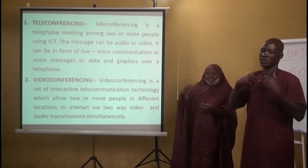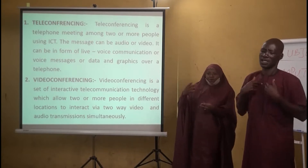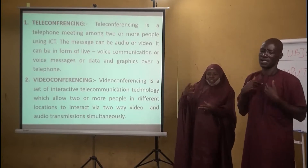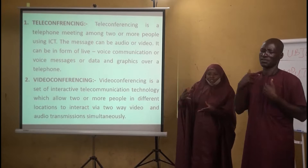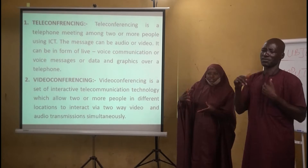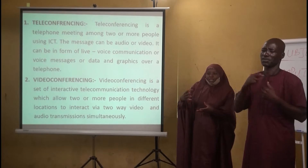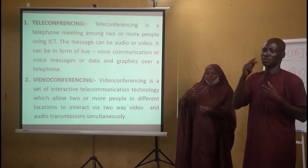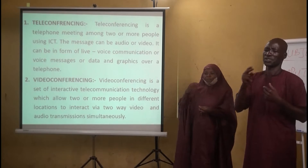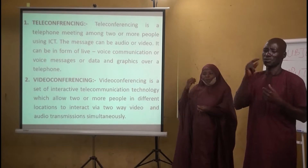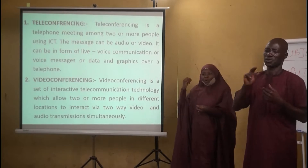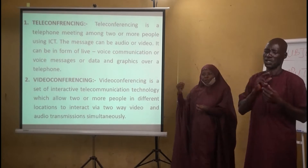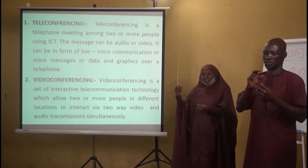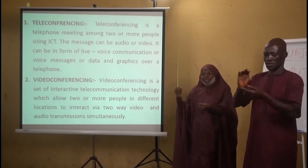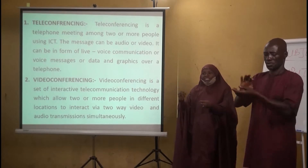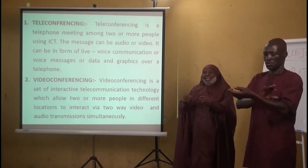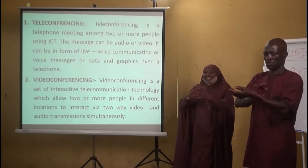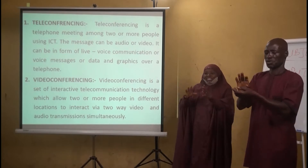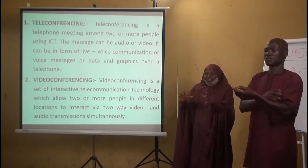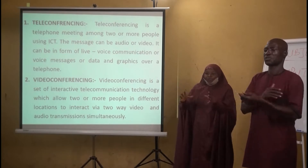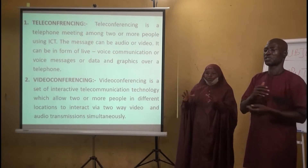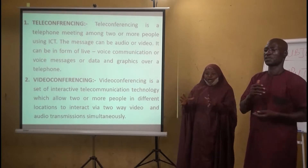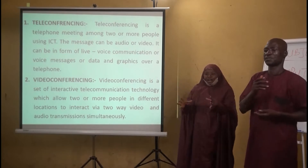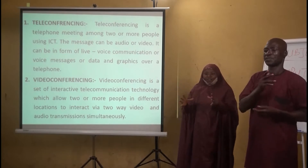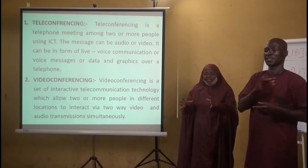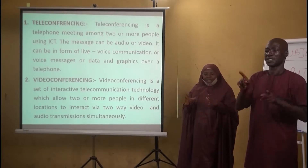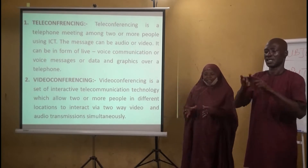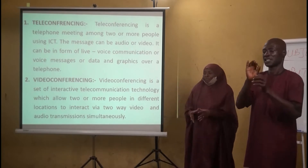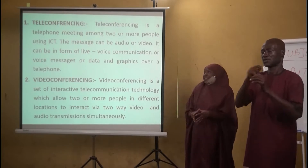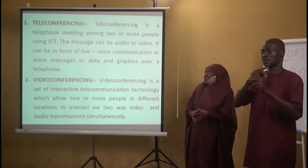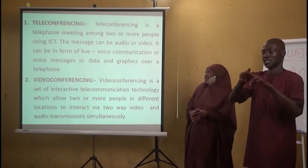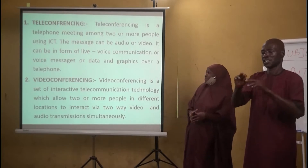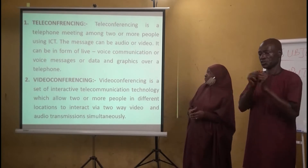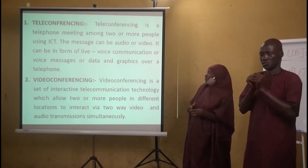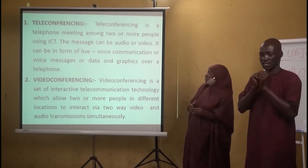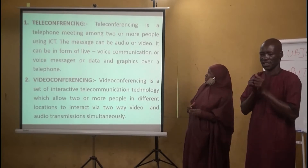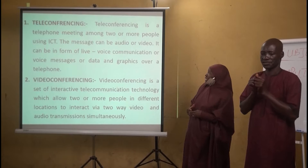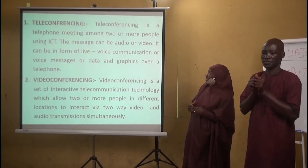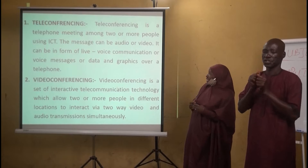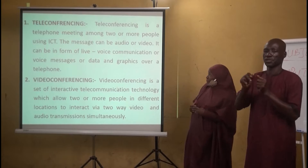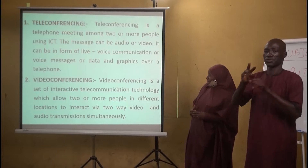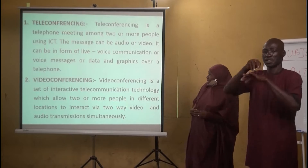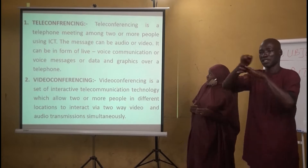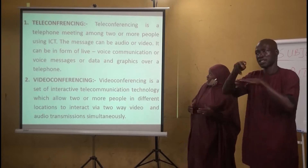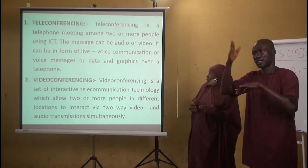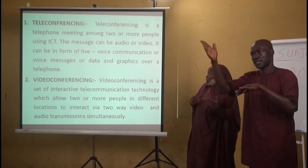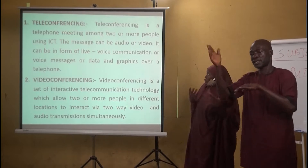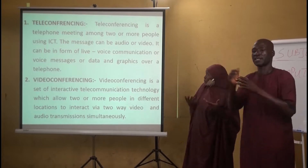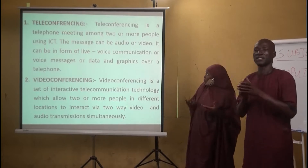our system by communicating as if we are having a live meeting. Thus, the message can be audio